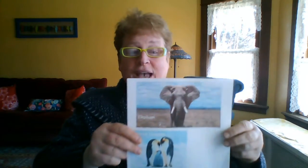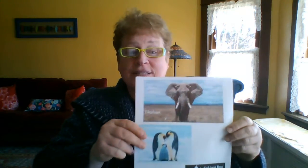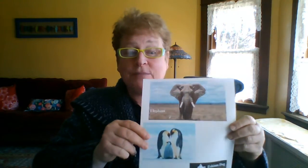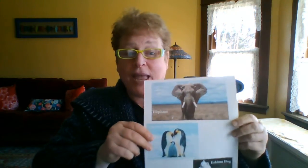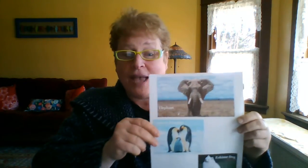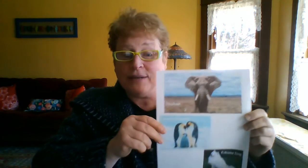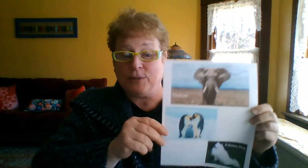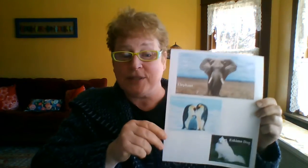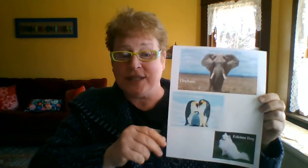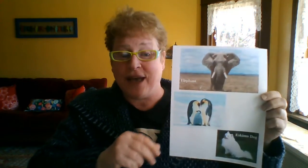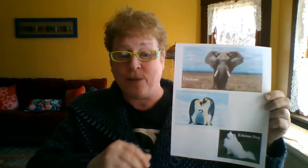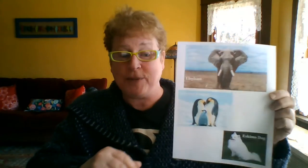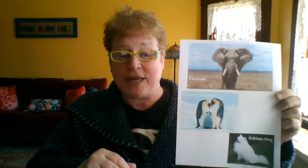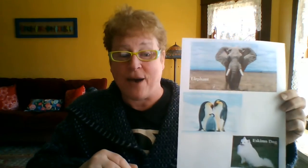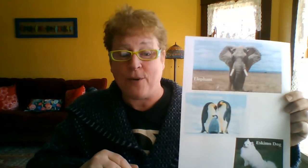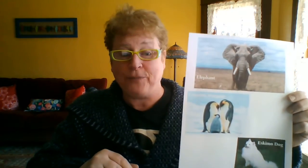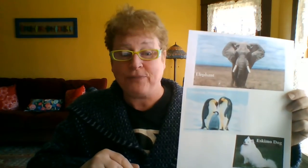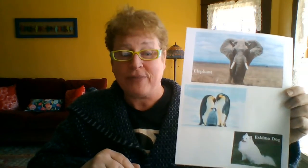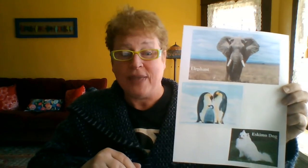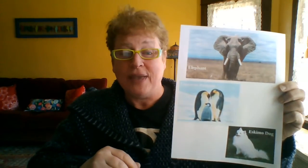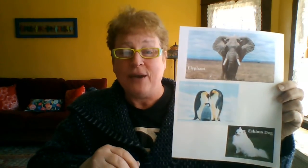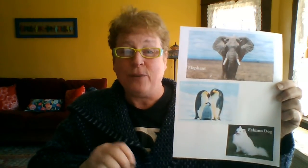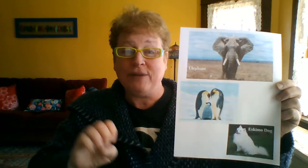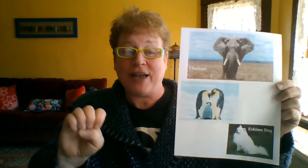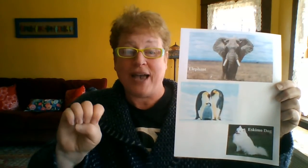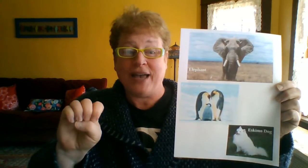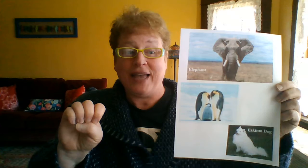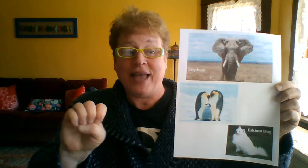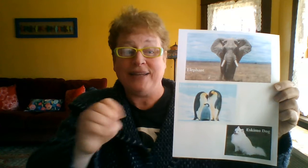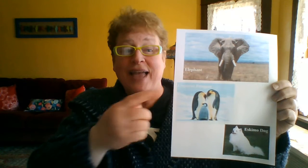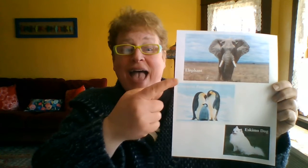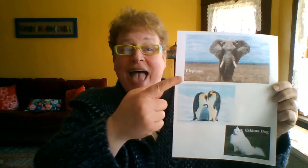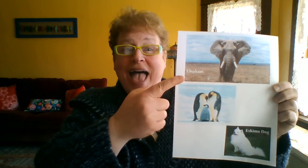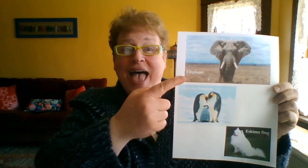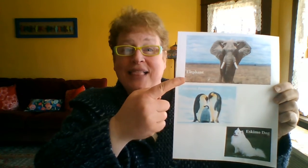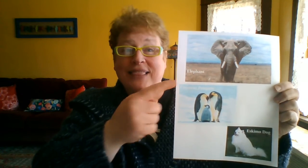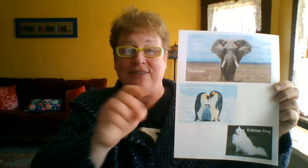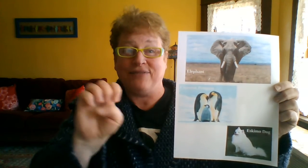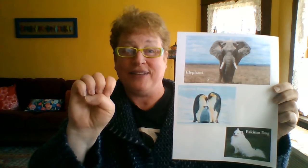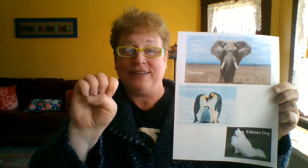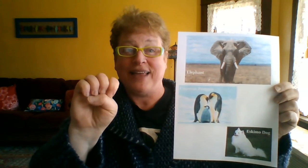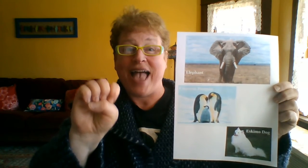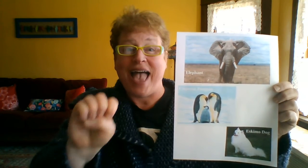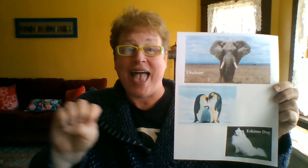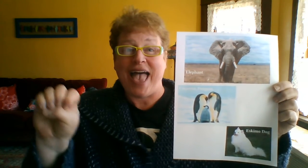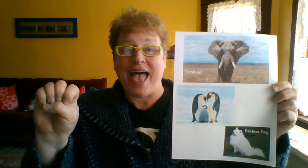some animals to help us out. We've got an elephant,